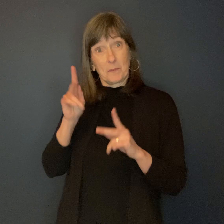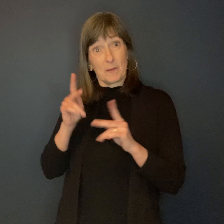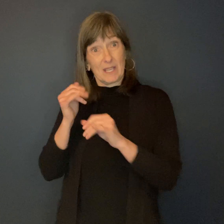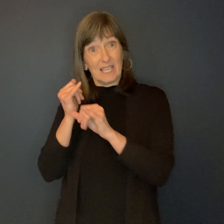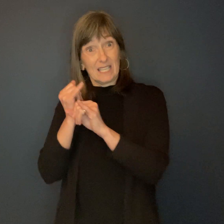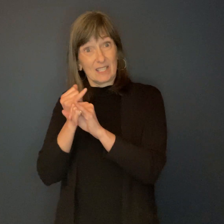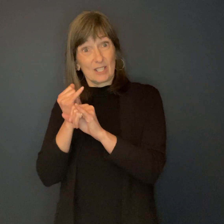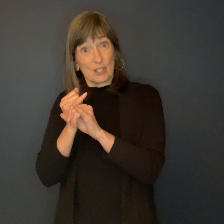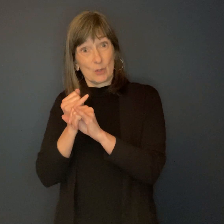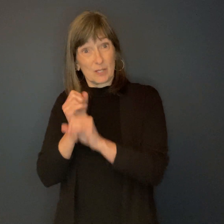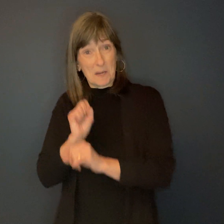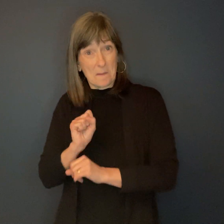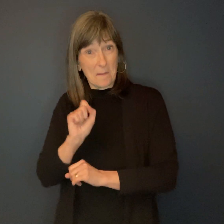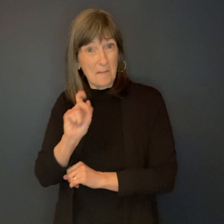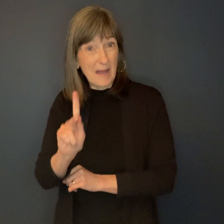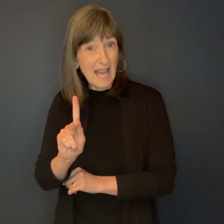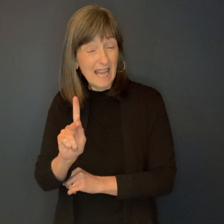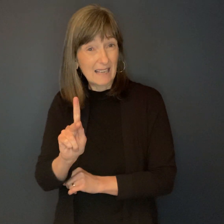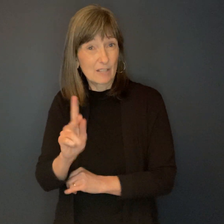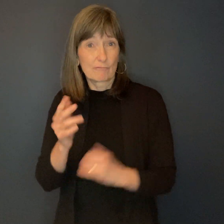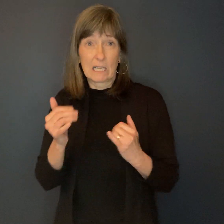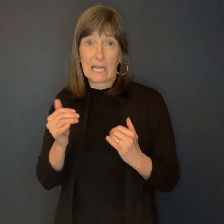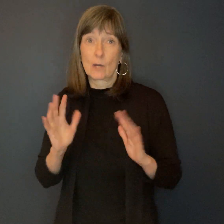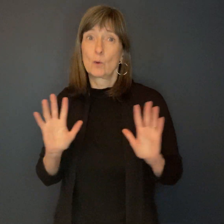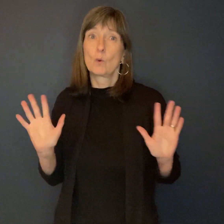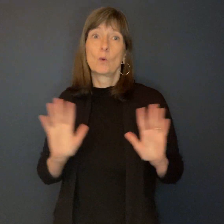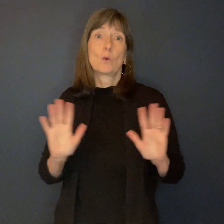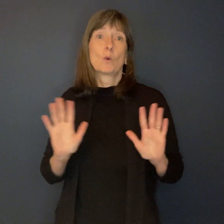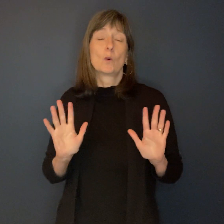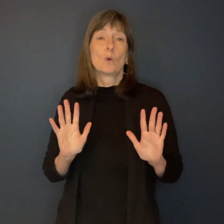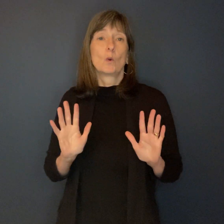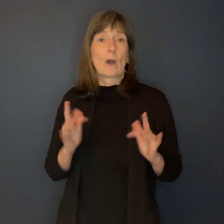door back to institutions and